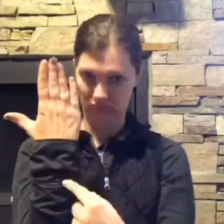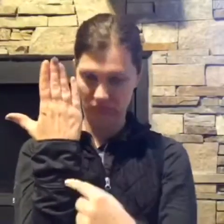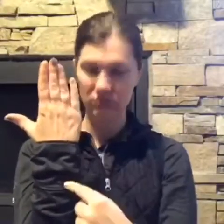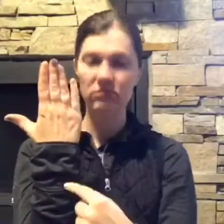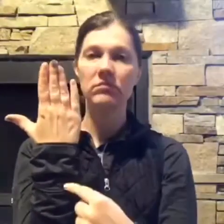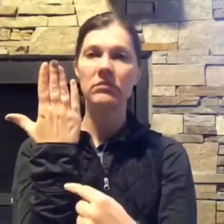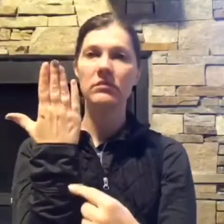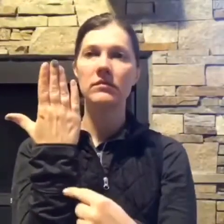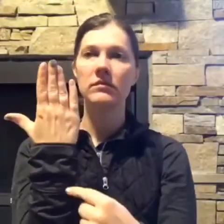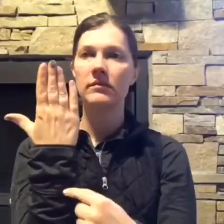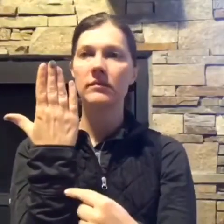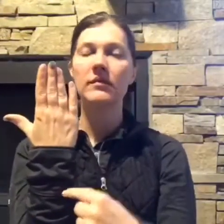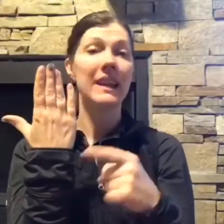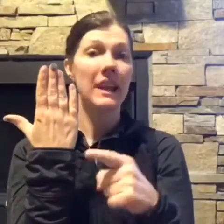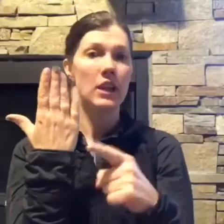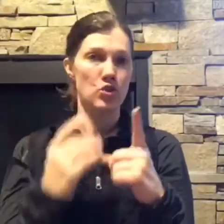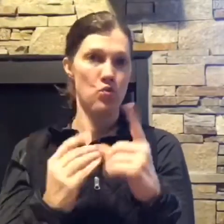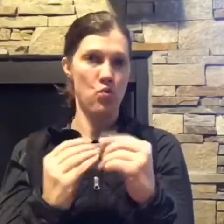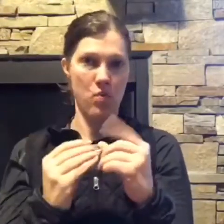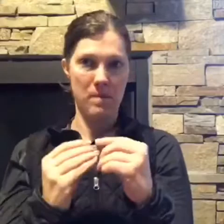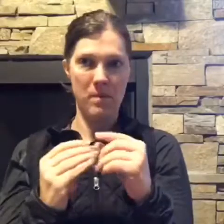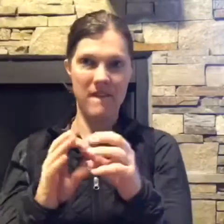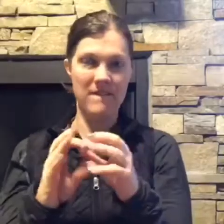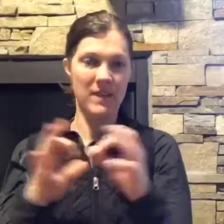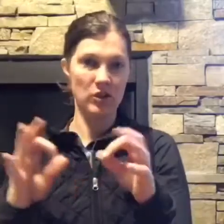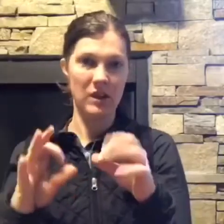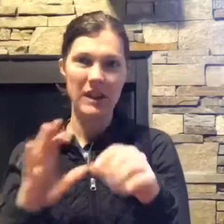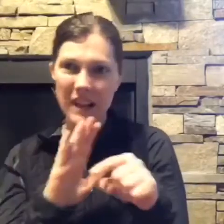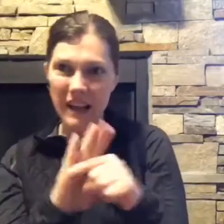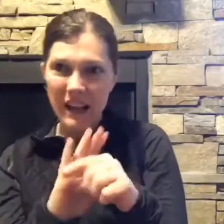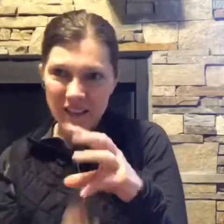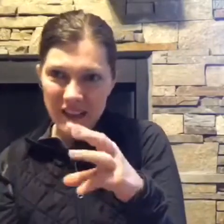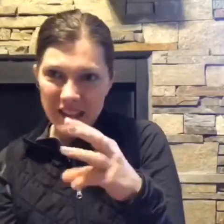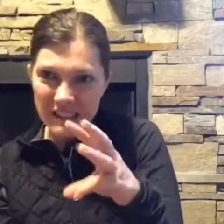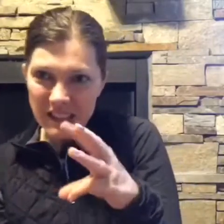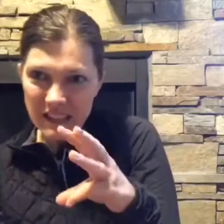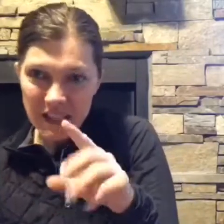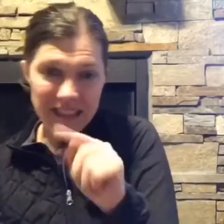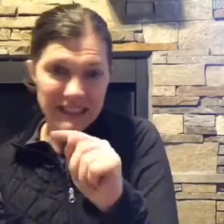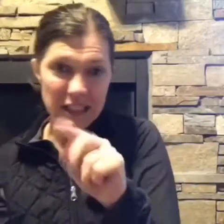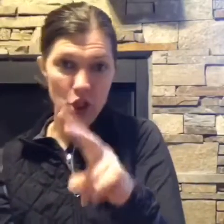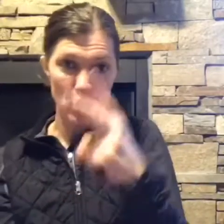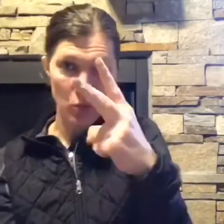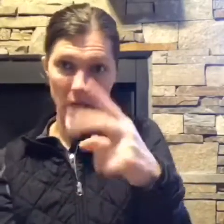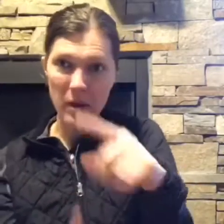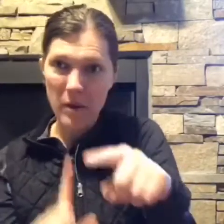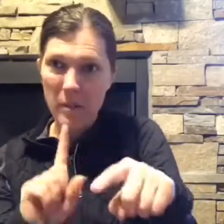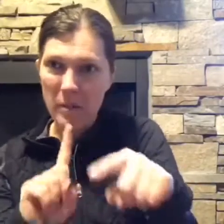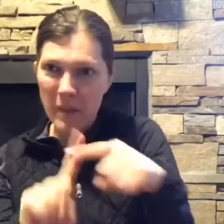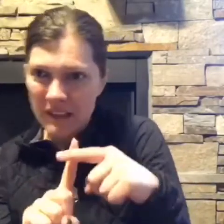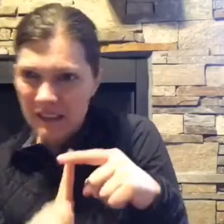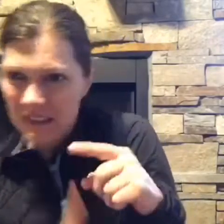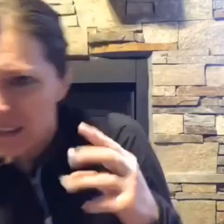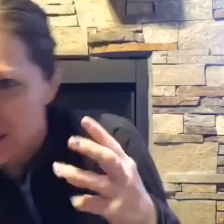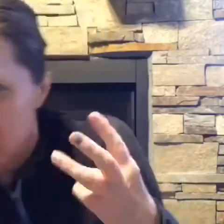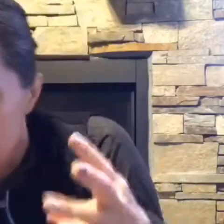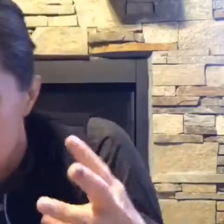here's another function, negative 16t squared plus 16t. This time it represents the height in feet of a